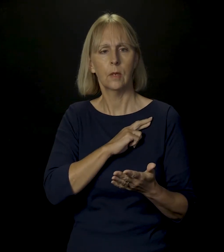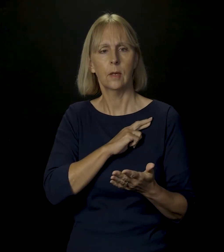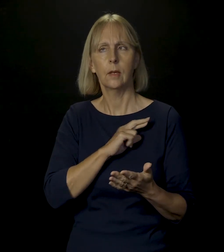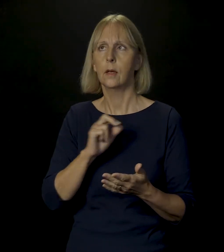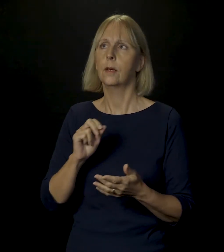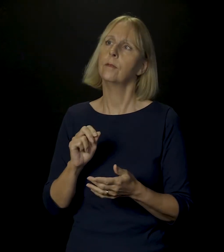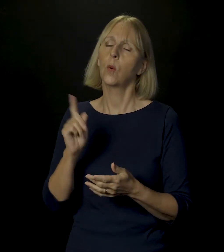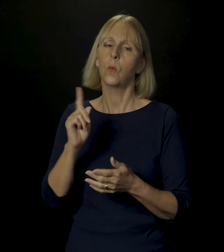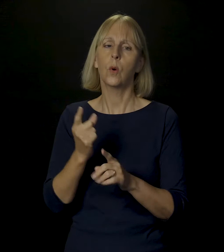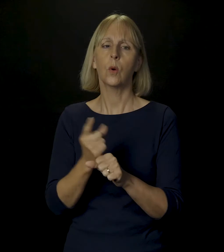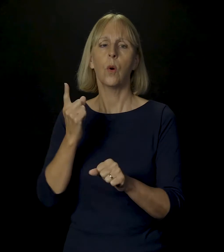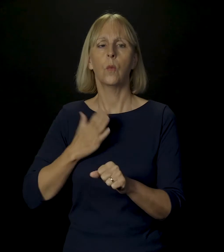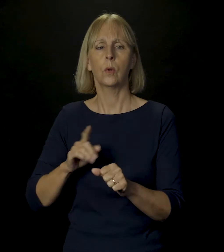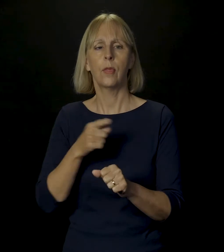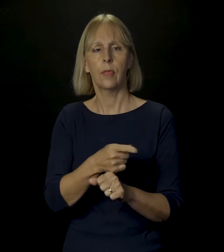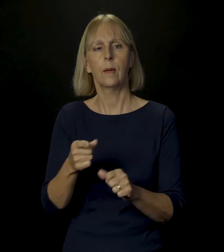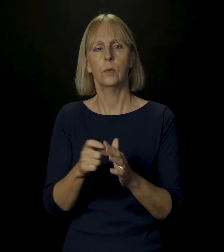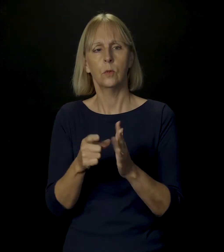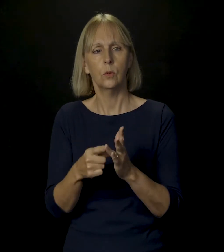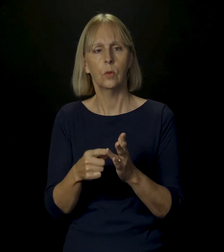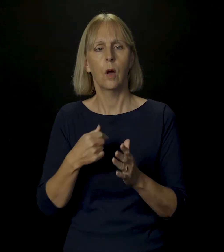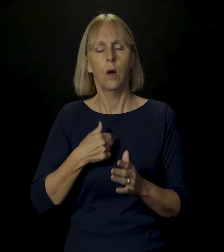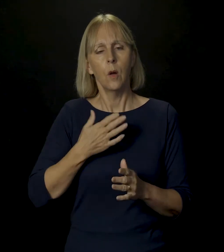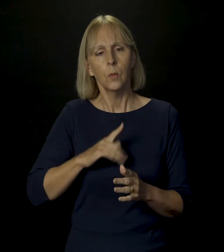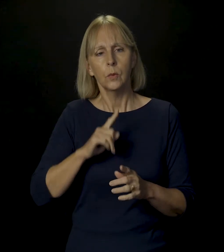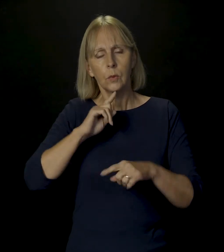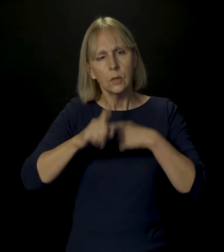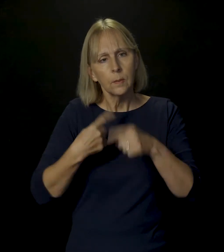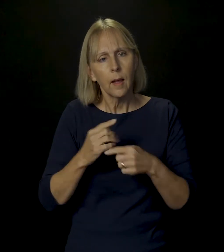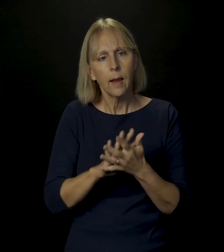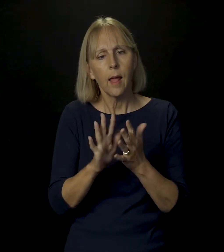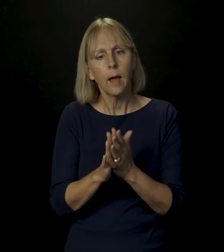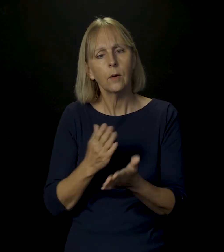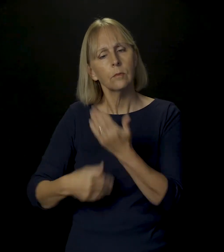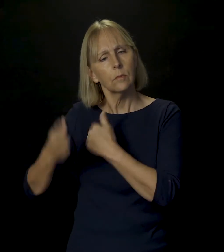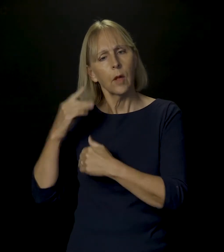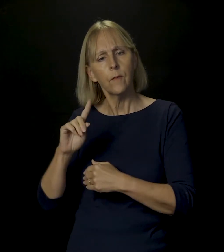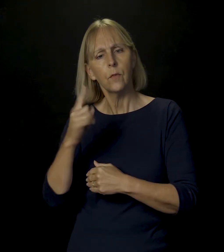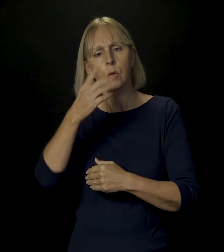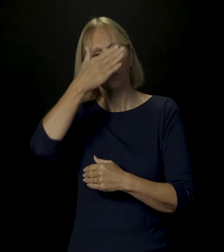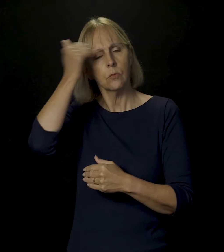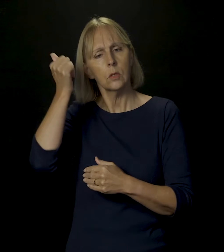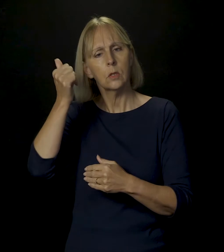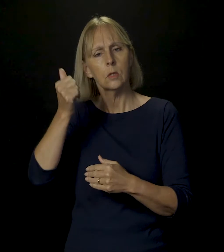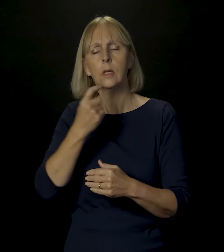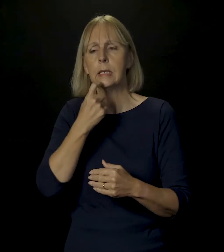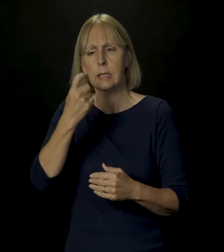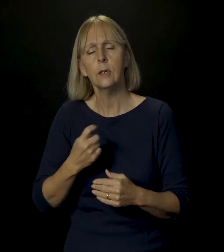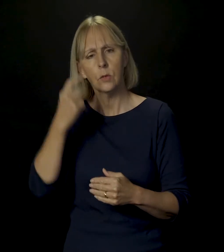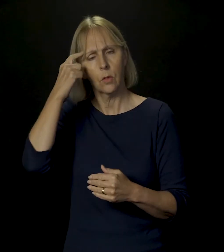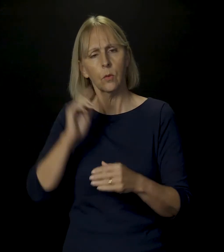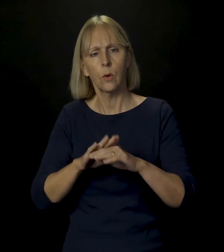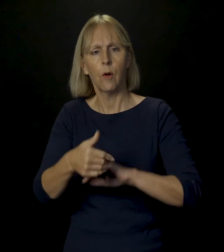that today But what I would Like to highlight Is that the early church Took their responsibility Seriously To take care Of the widows